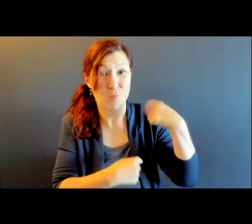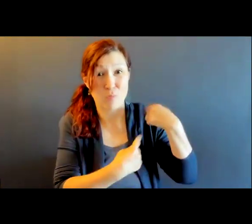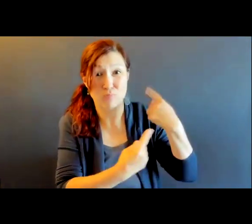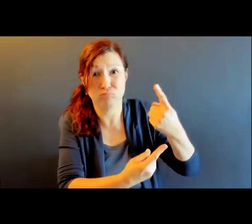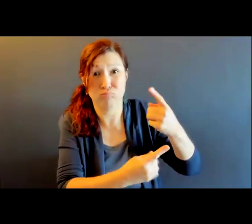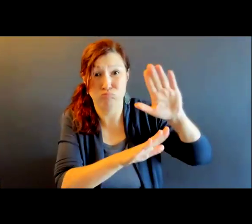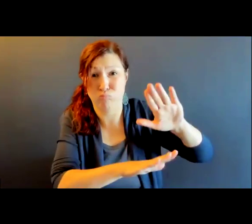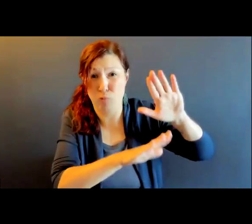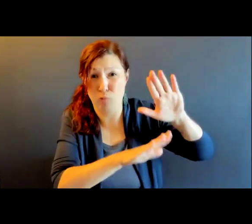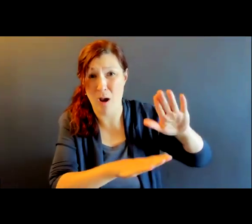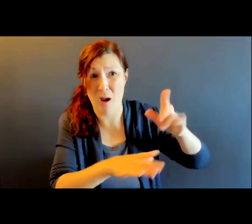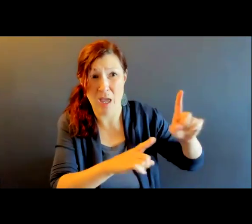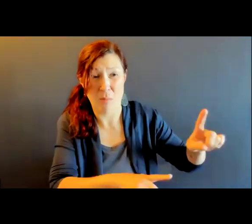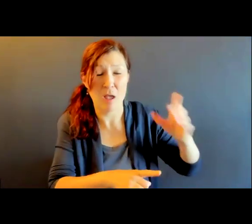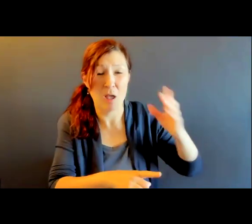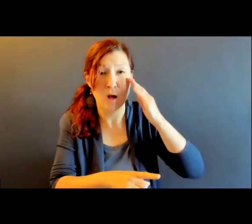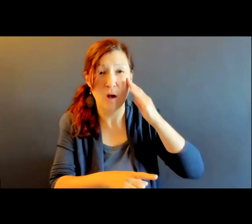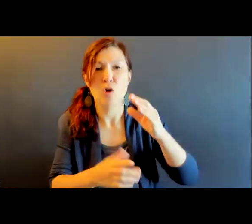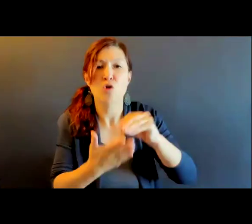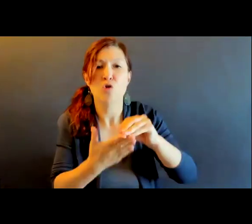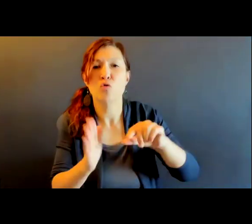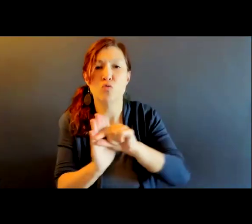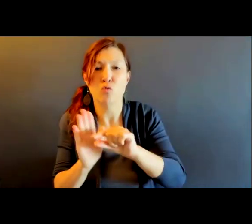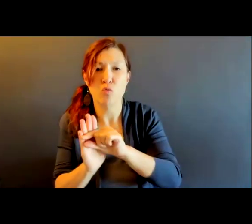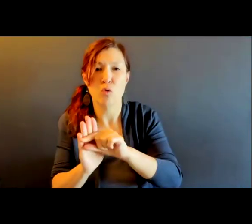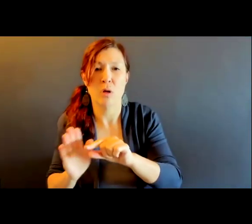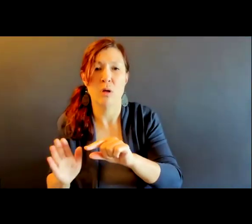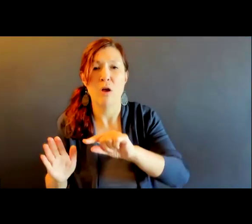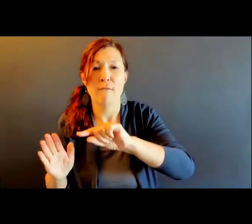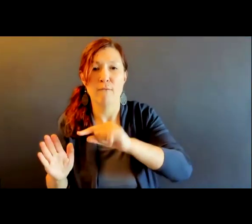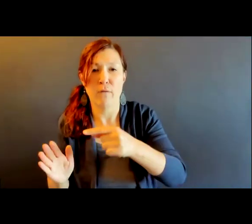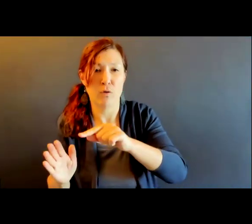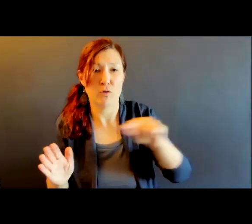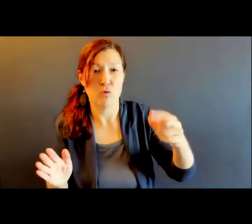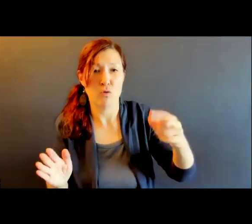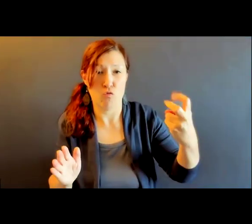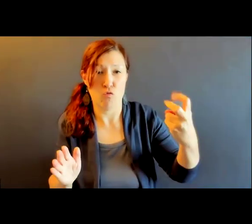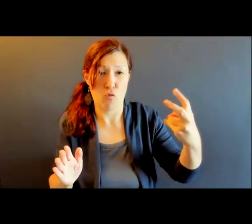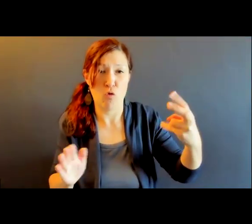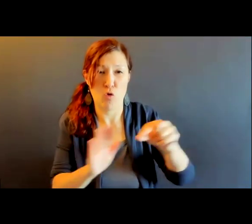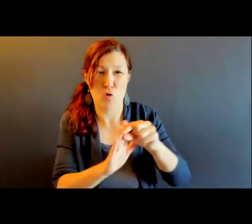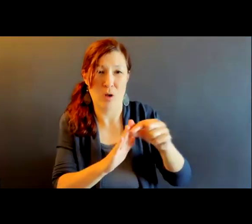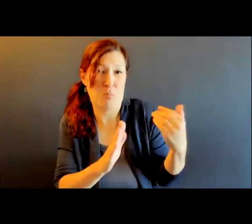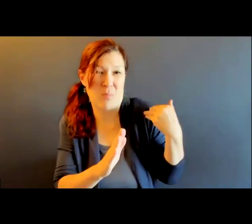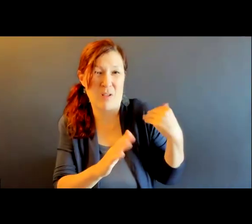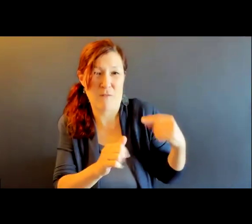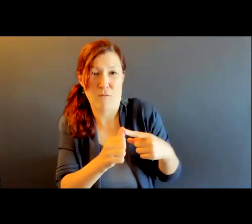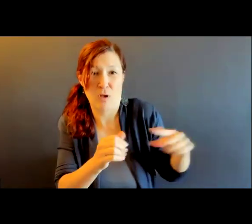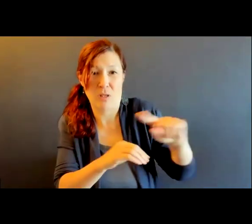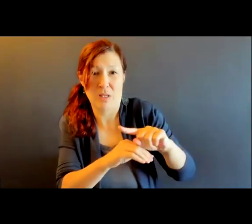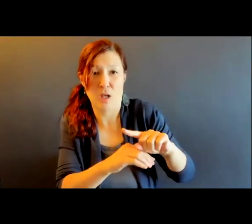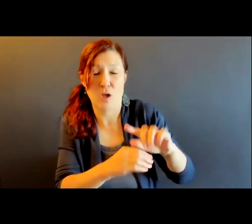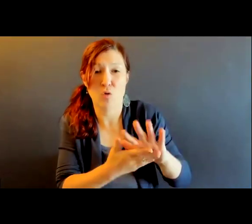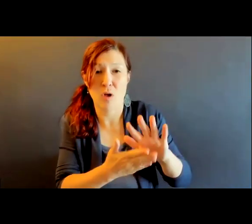welcomed back our students in grades 1 to 12 on the first day of school. And then this past Monday, we welcomed our